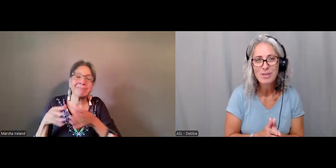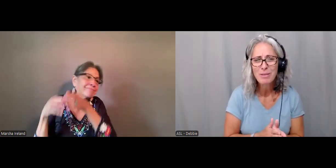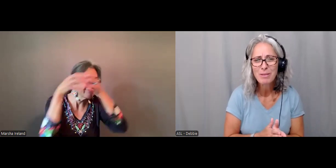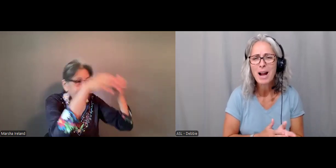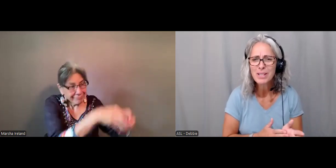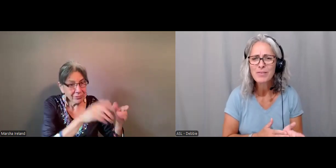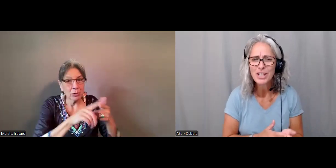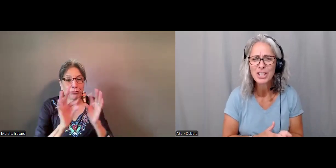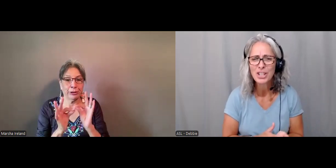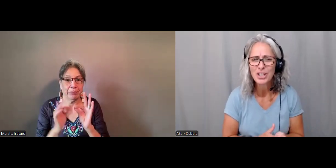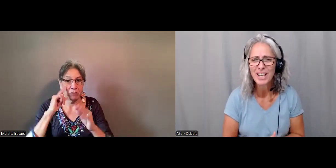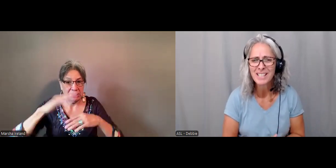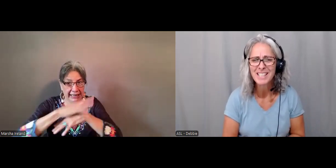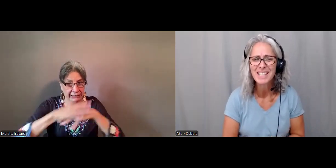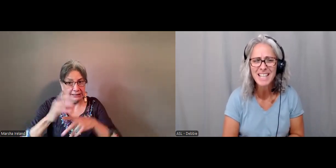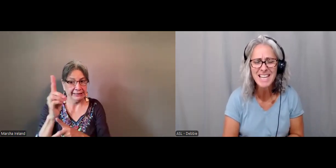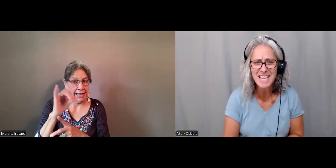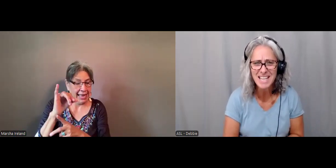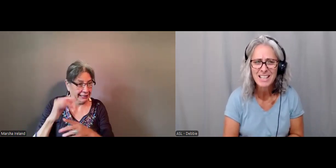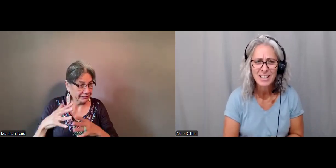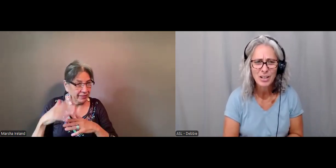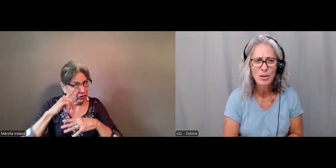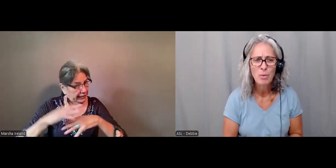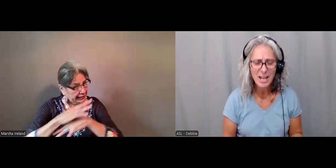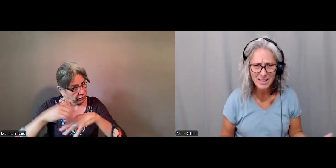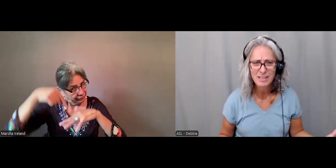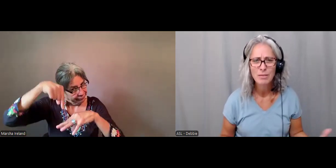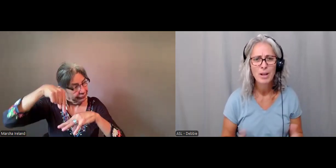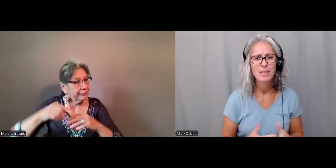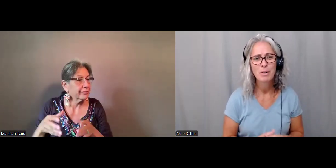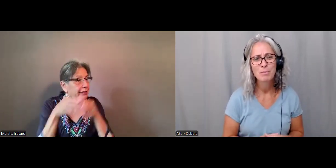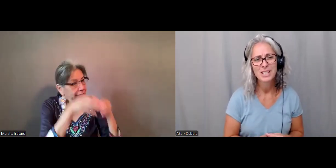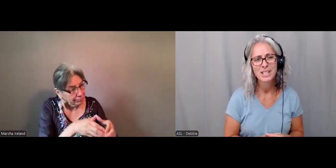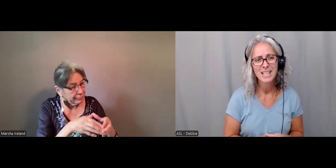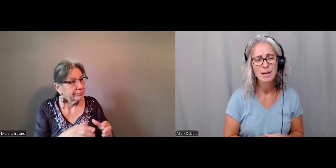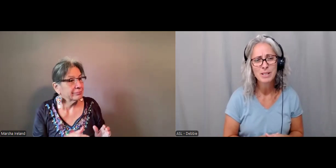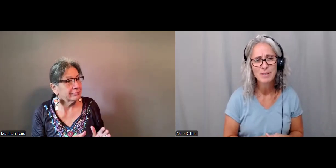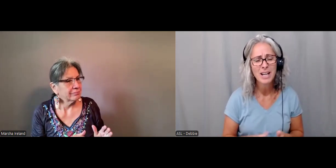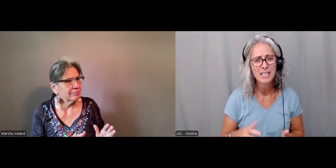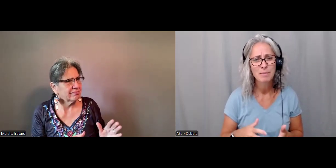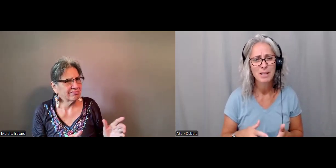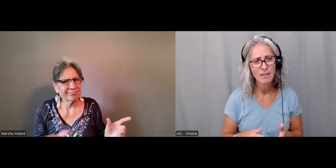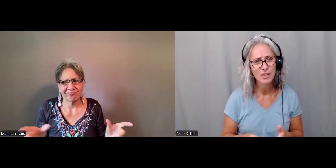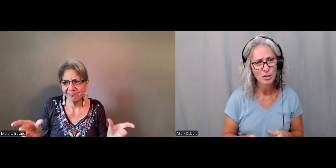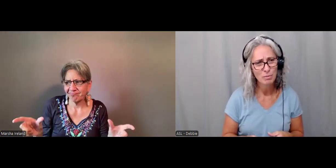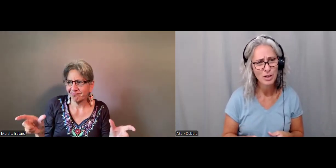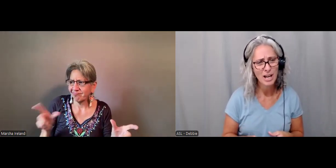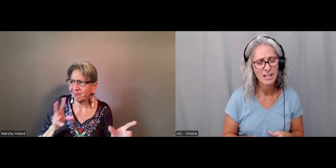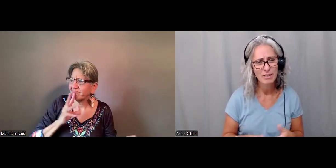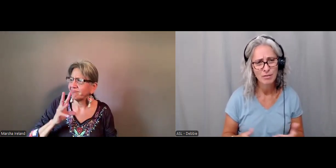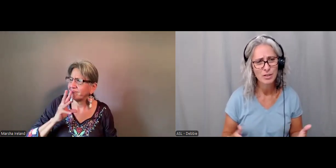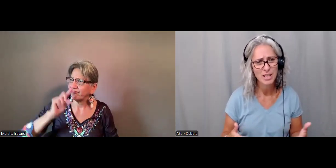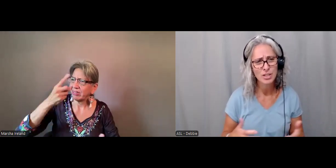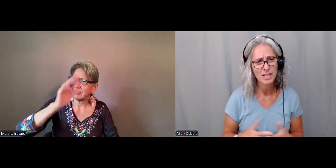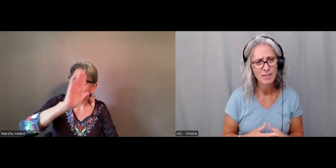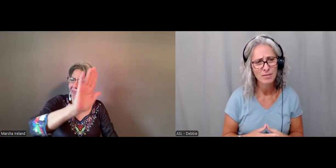I was very curious to see, what the Pope was going to say. I was invited to be a deaf interpreter,